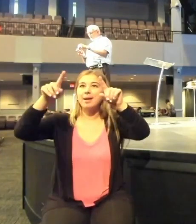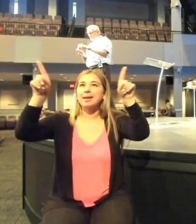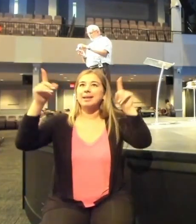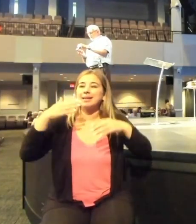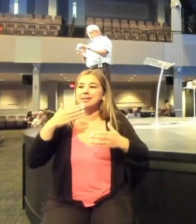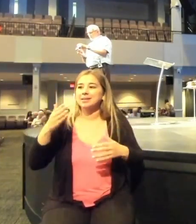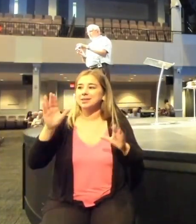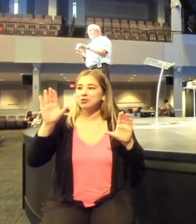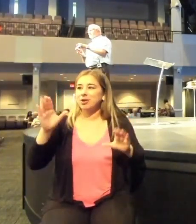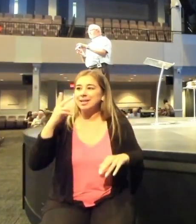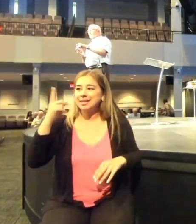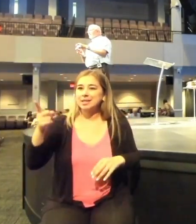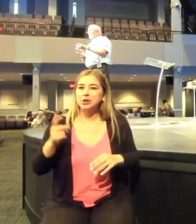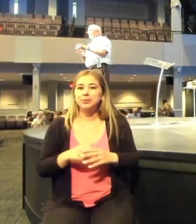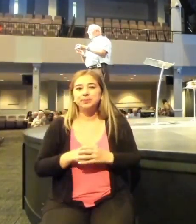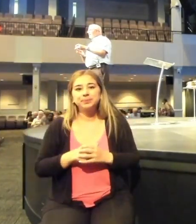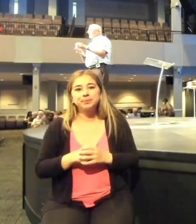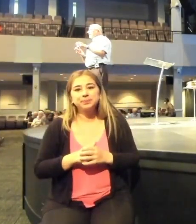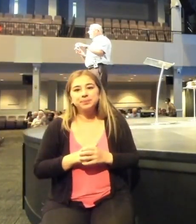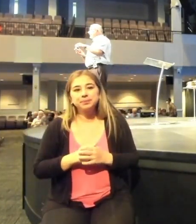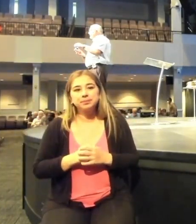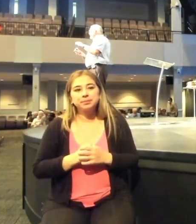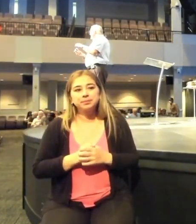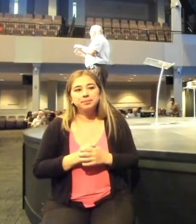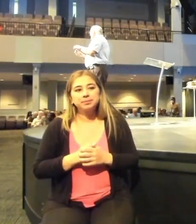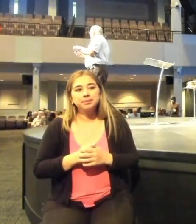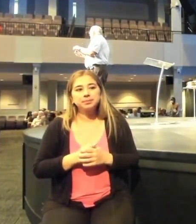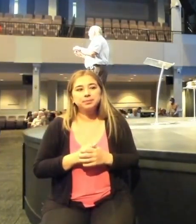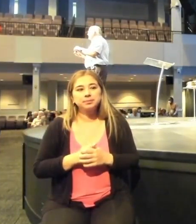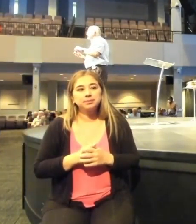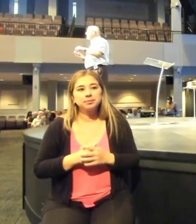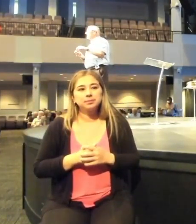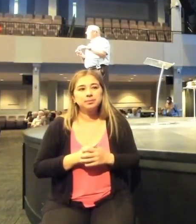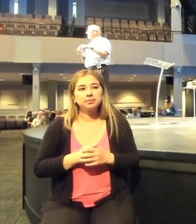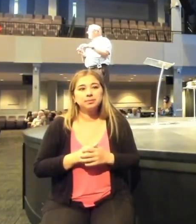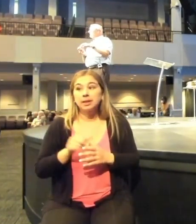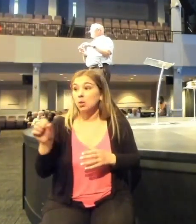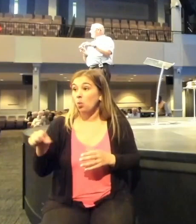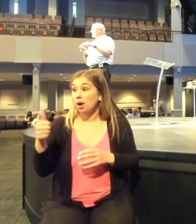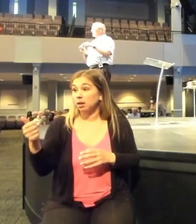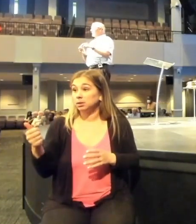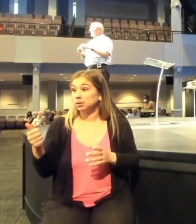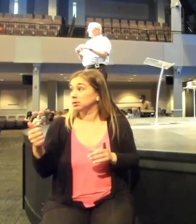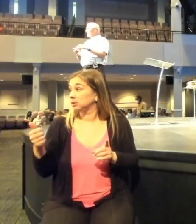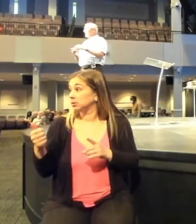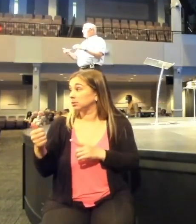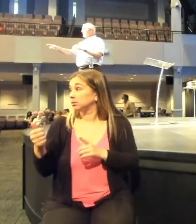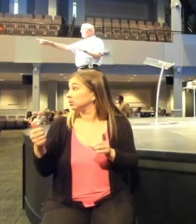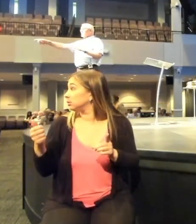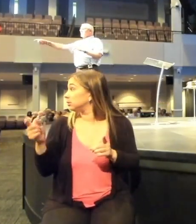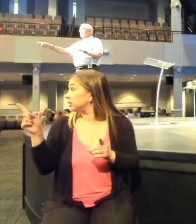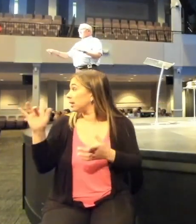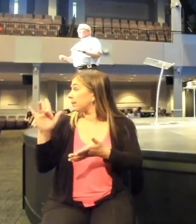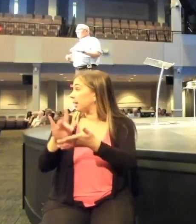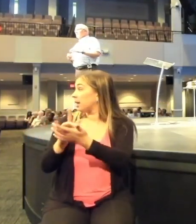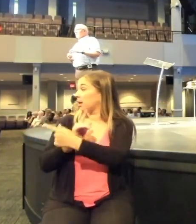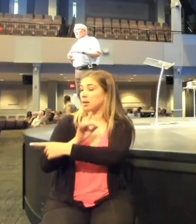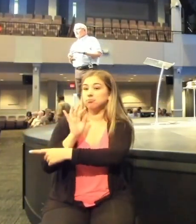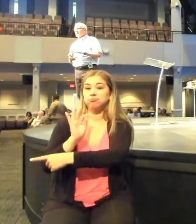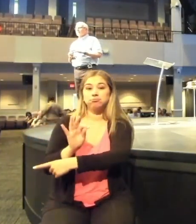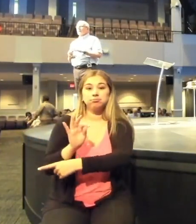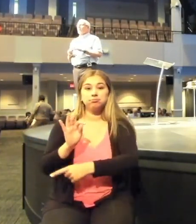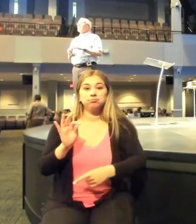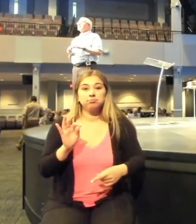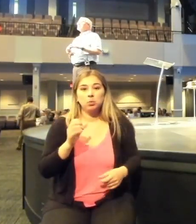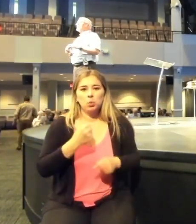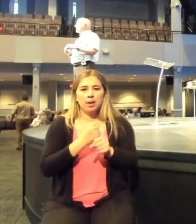And excellent. Anybody else need? Right here in the middle section, thank you. I'm going to